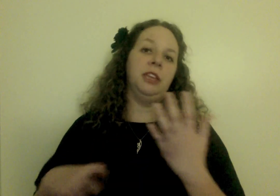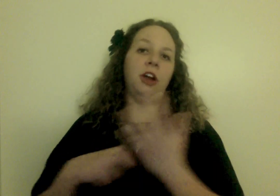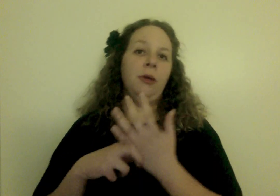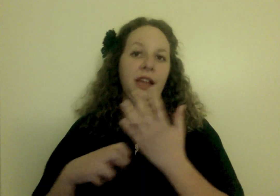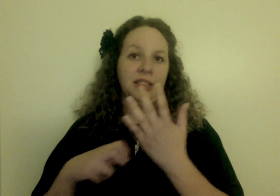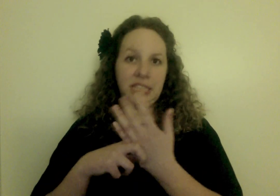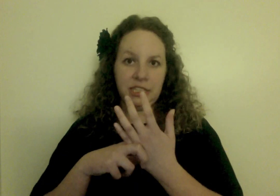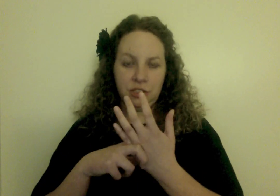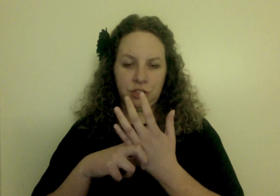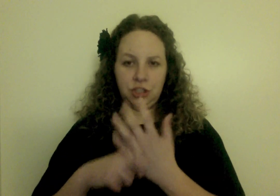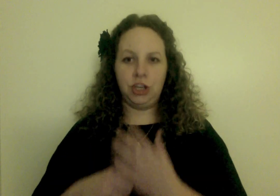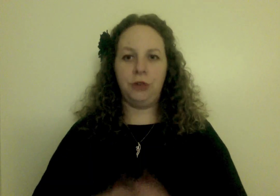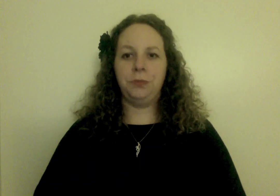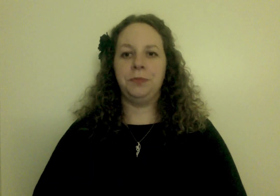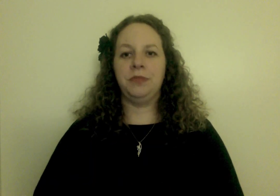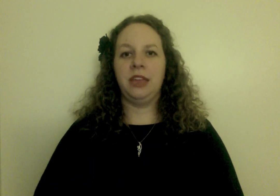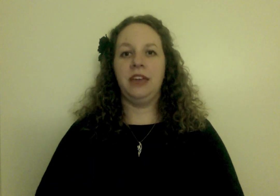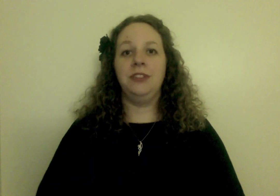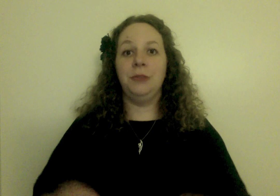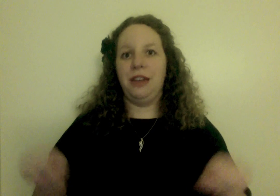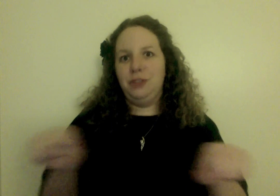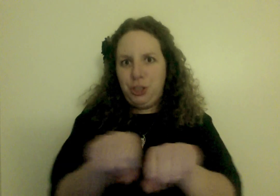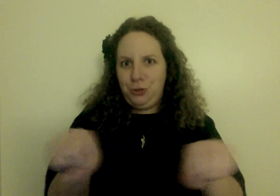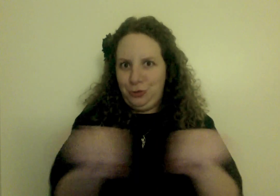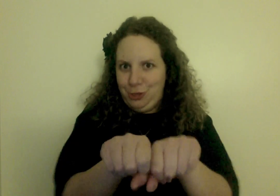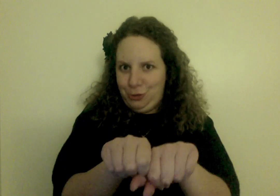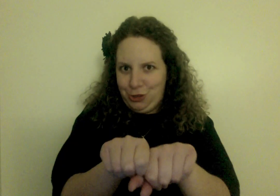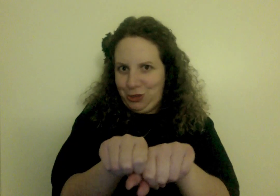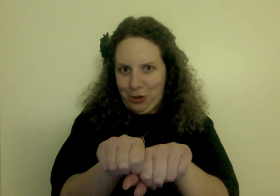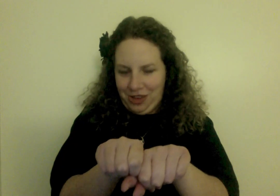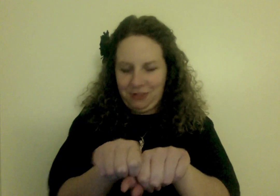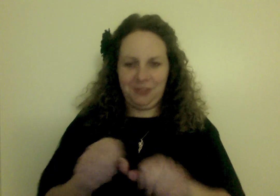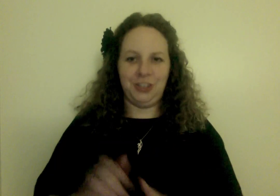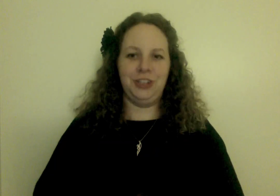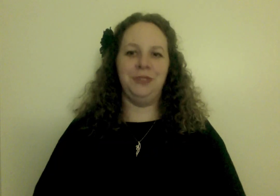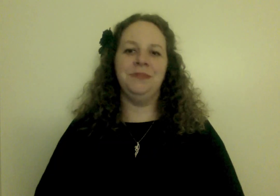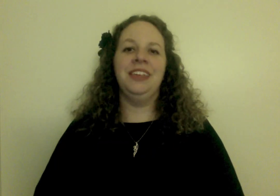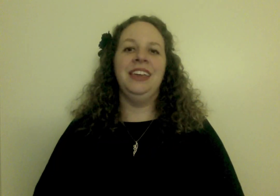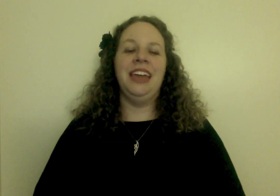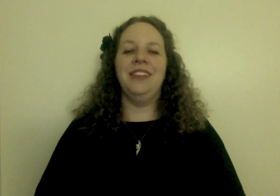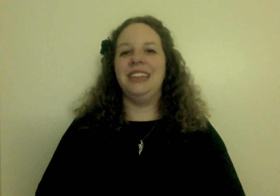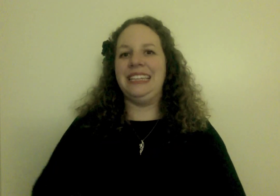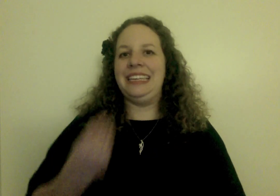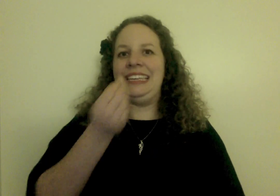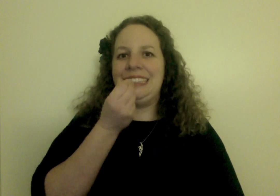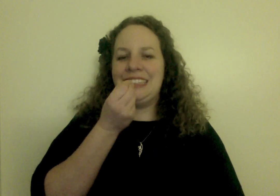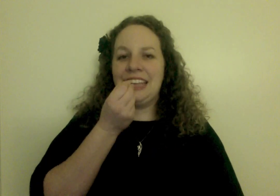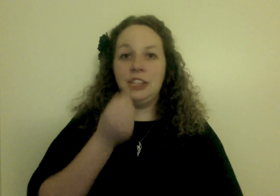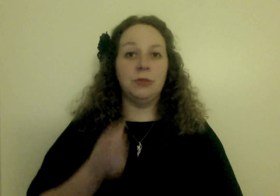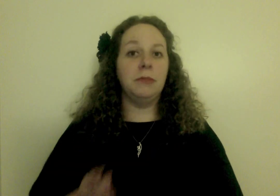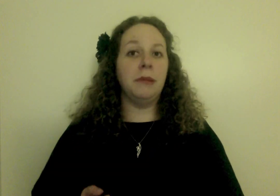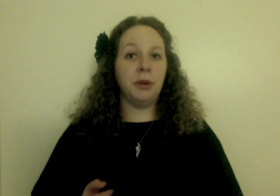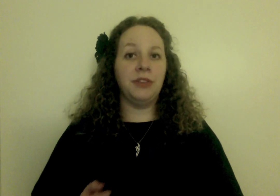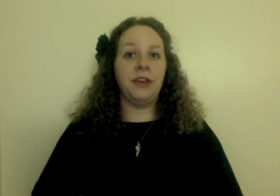like, oh I got tickets to the show. Okay. Then we have shoes. You should know that one for sure. And then eat. Okay. So remember that